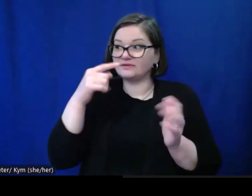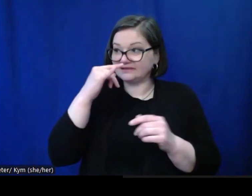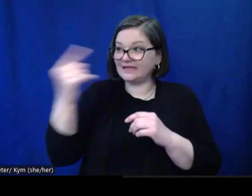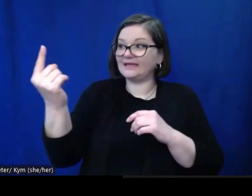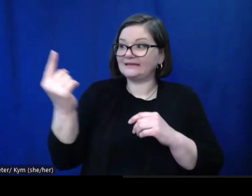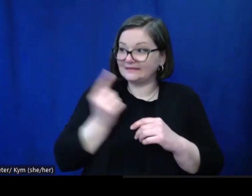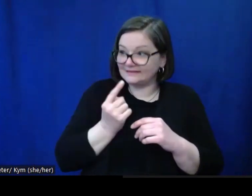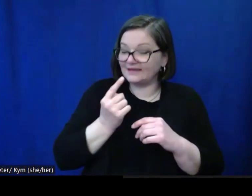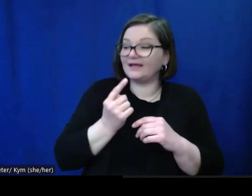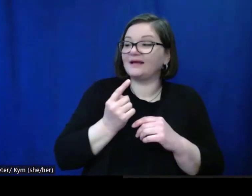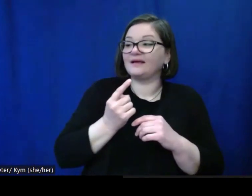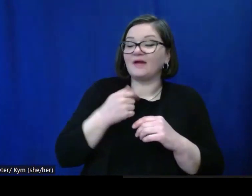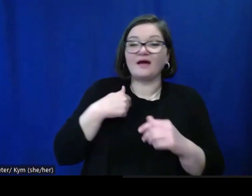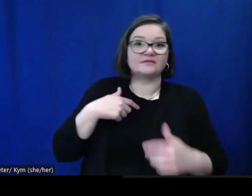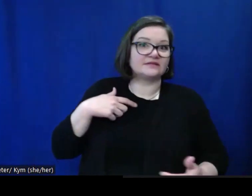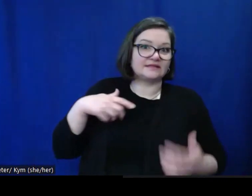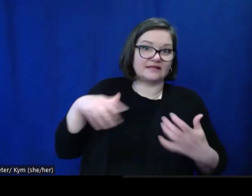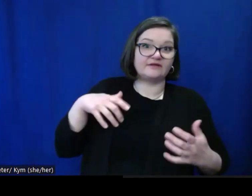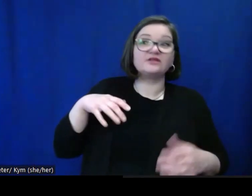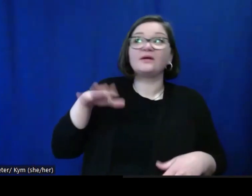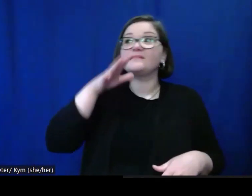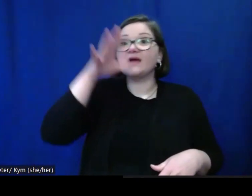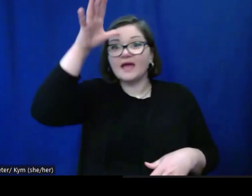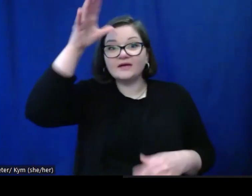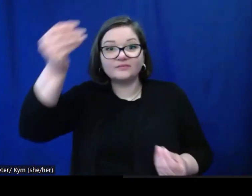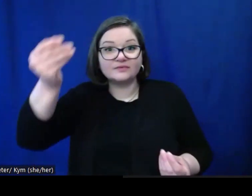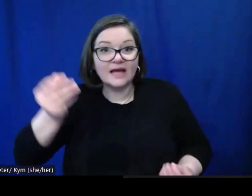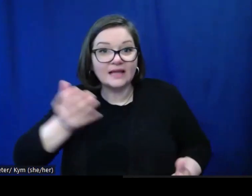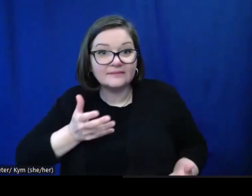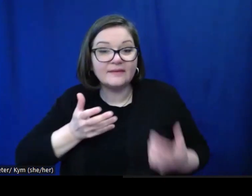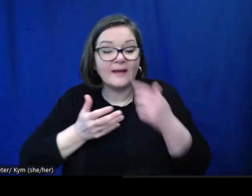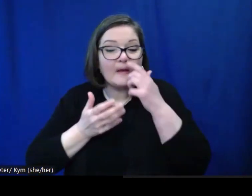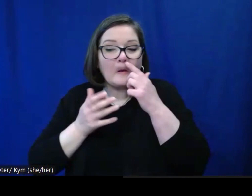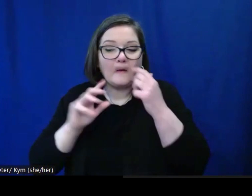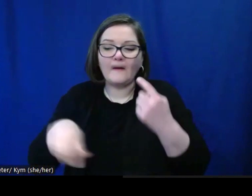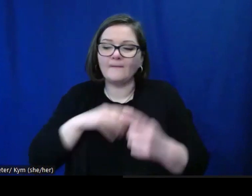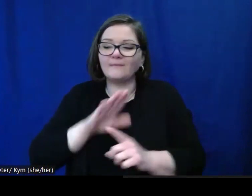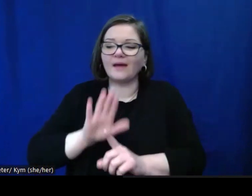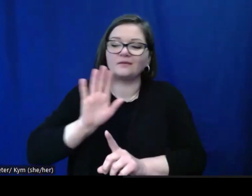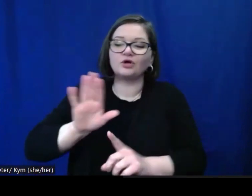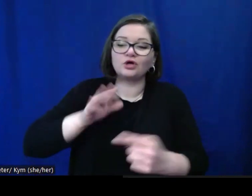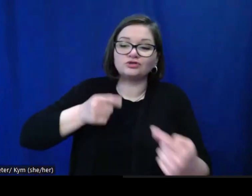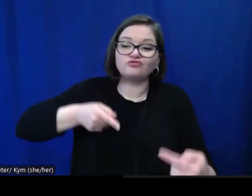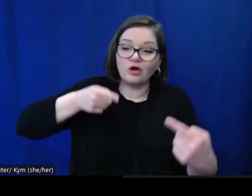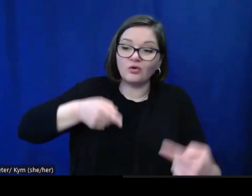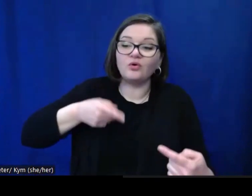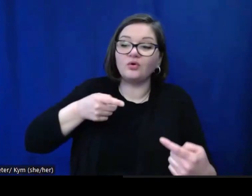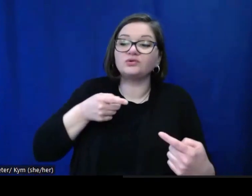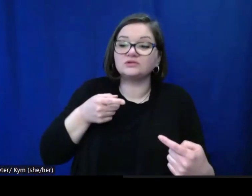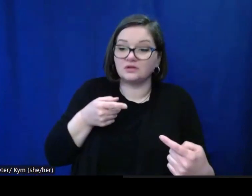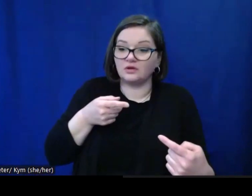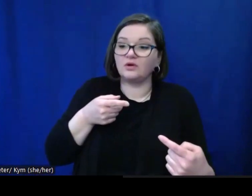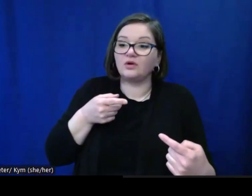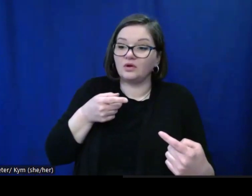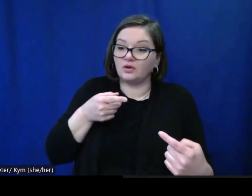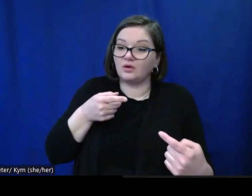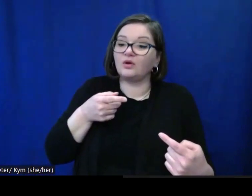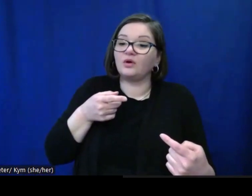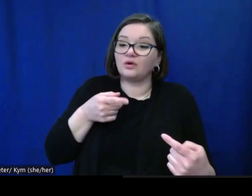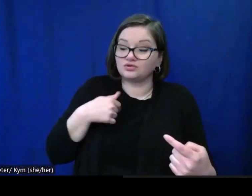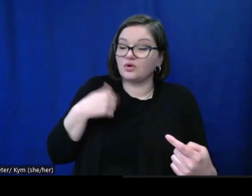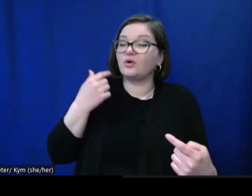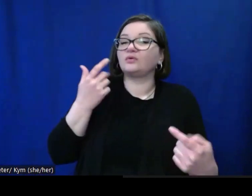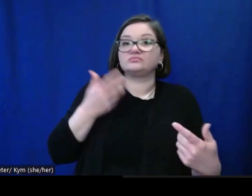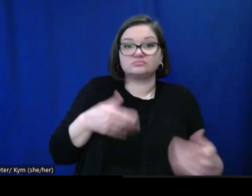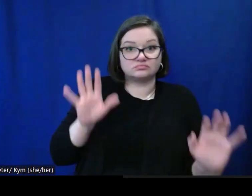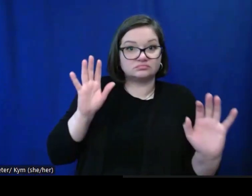and her parents were telling me a little bit about some of the struggles. And so I was walking them outside because